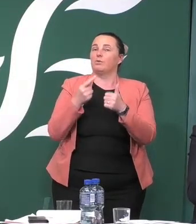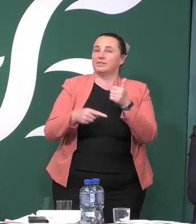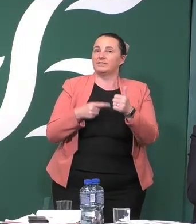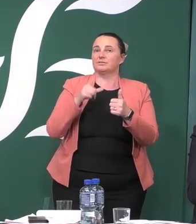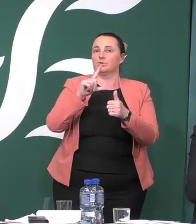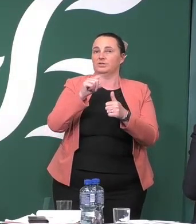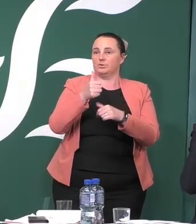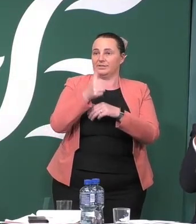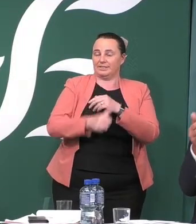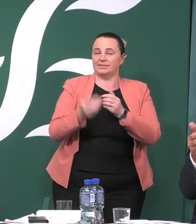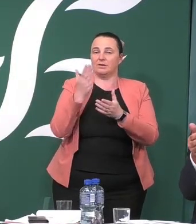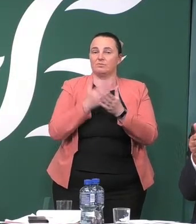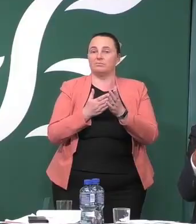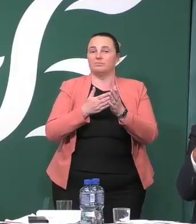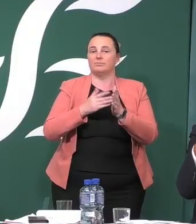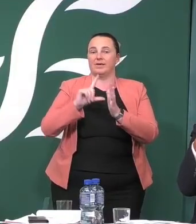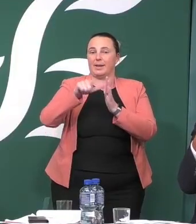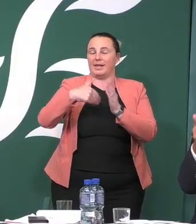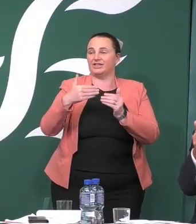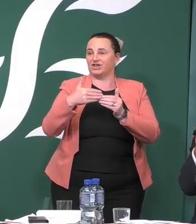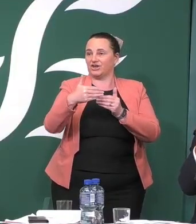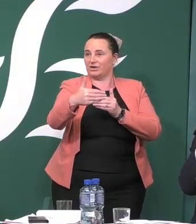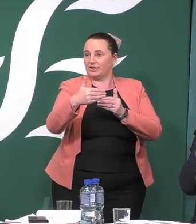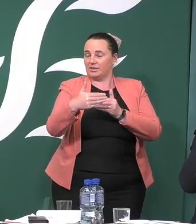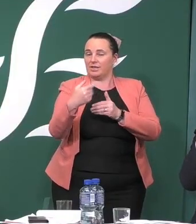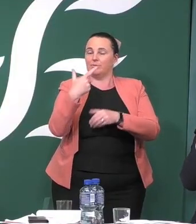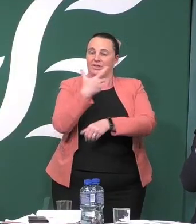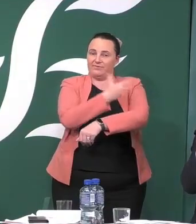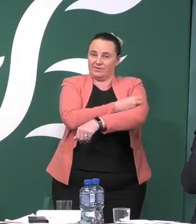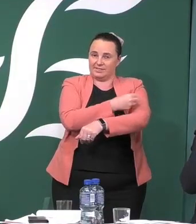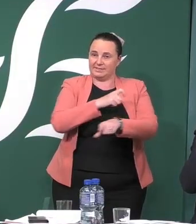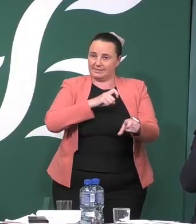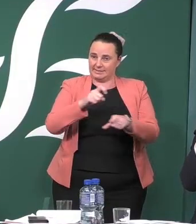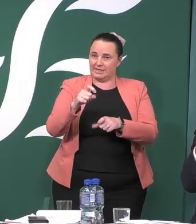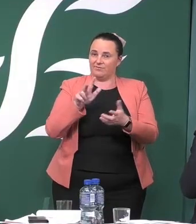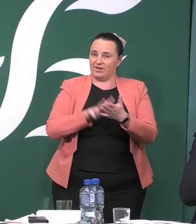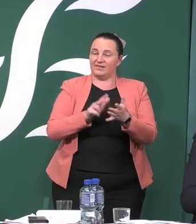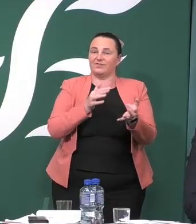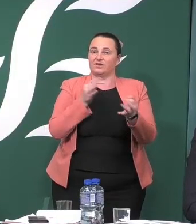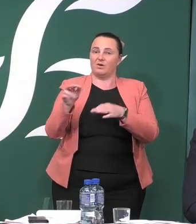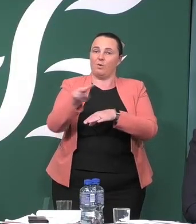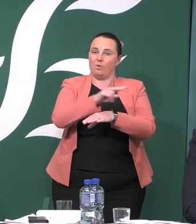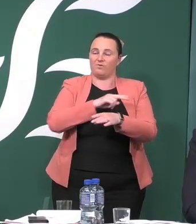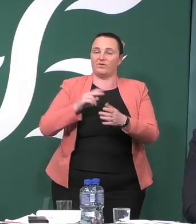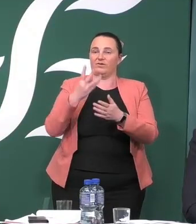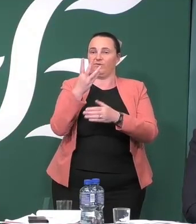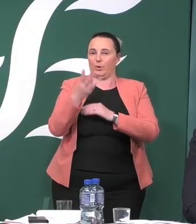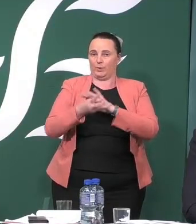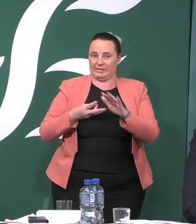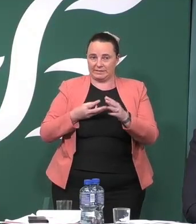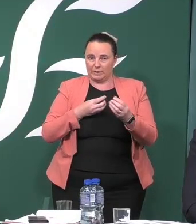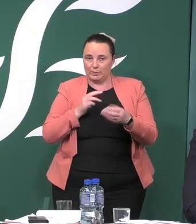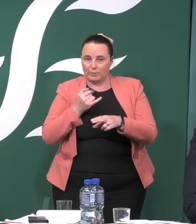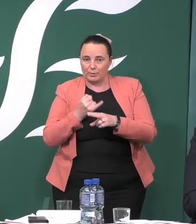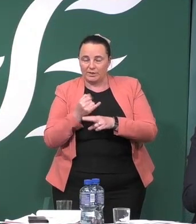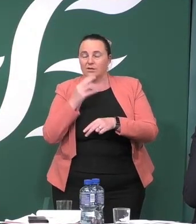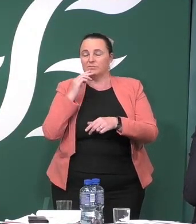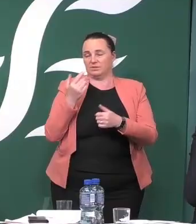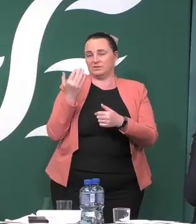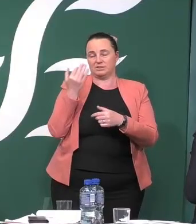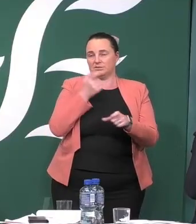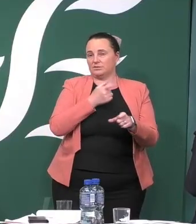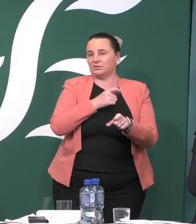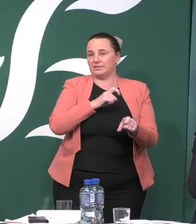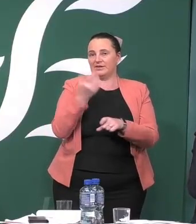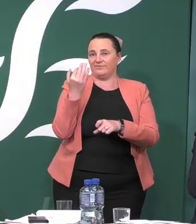people will be within that window and some will be longer. And again, the dose is still valid if you're over the 4 weeks. That was also a concern of some people at some stage, perhaps, that they